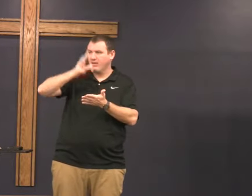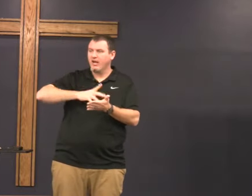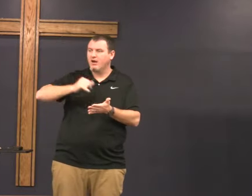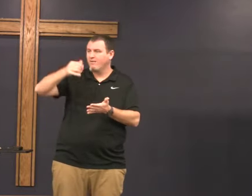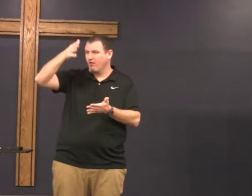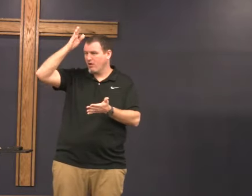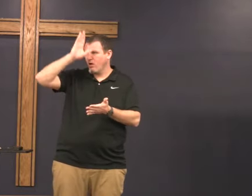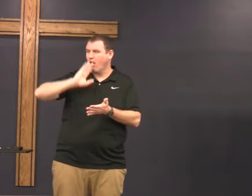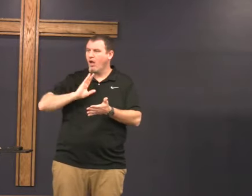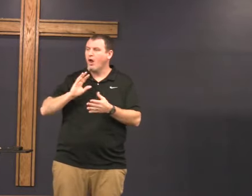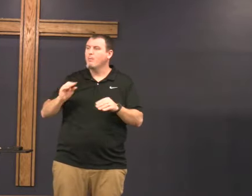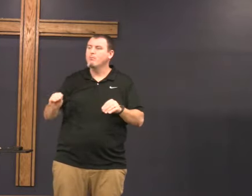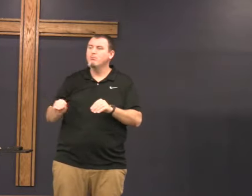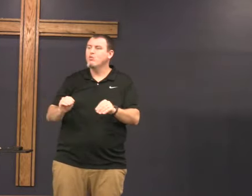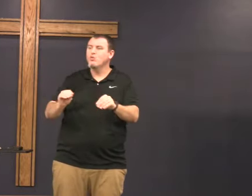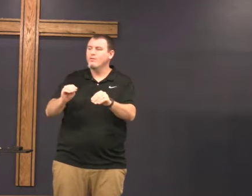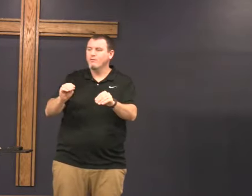The holy men of God,